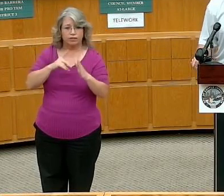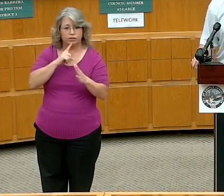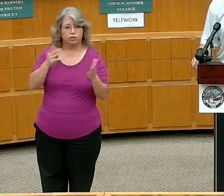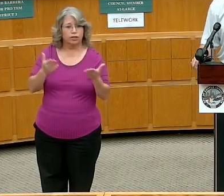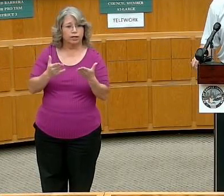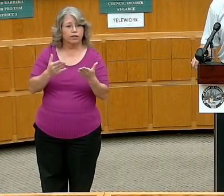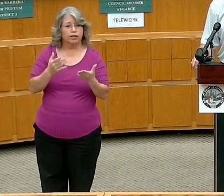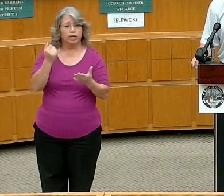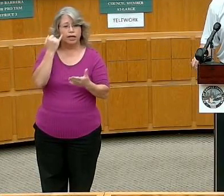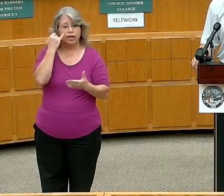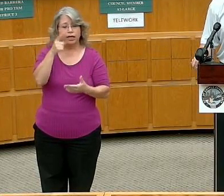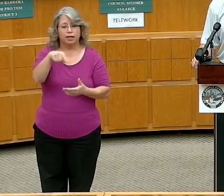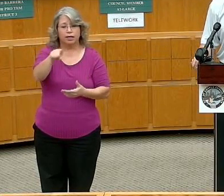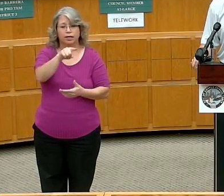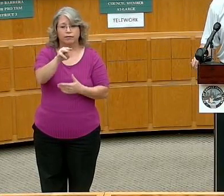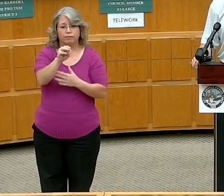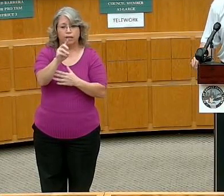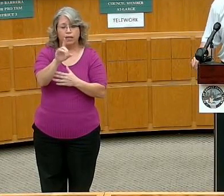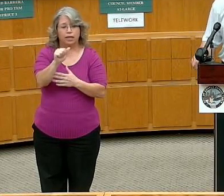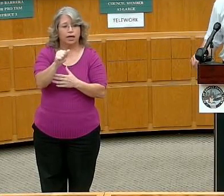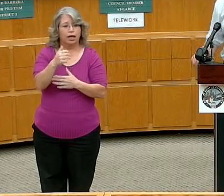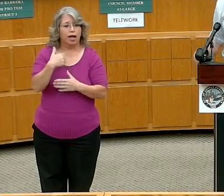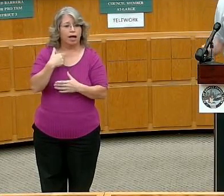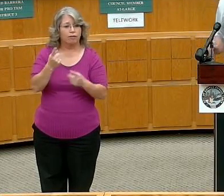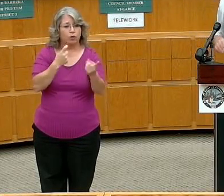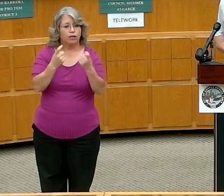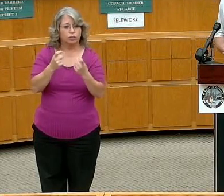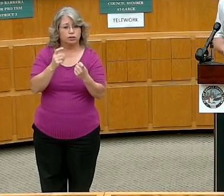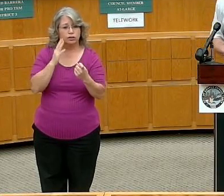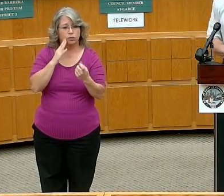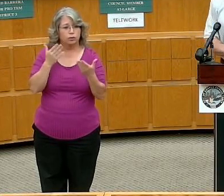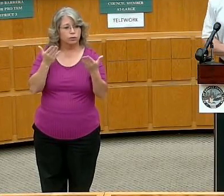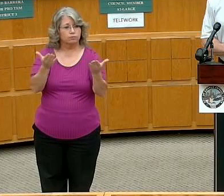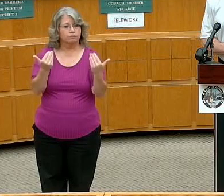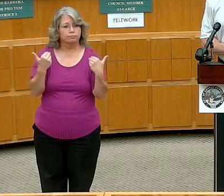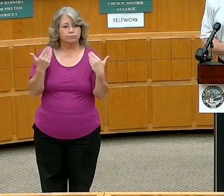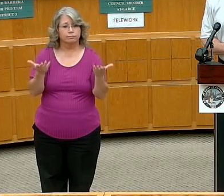the public better understand the presentation.